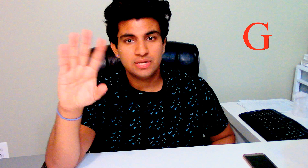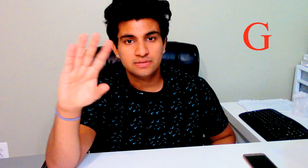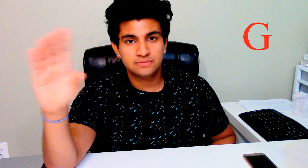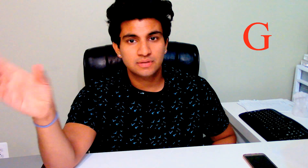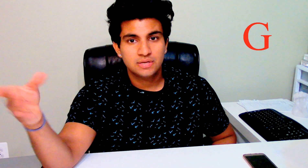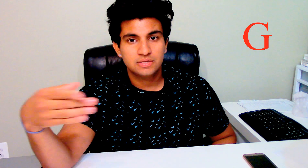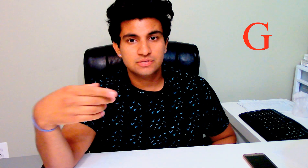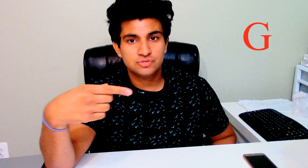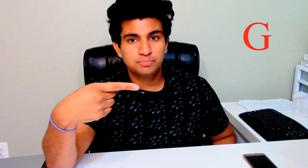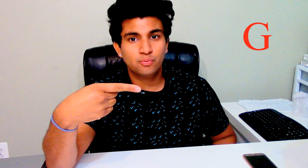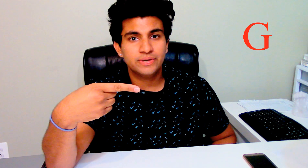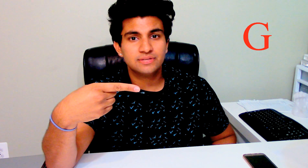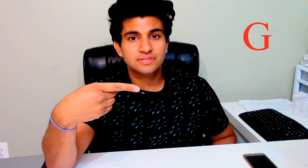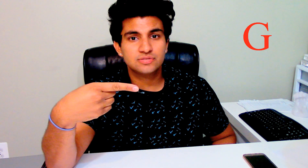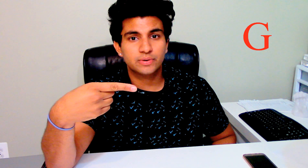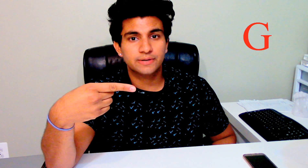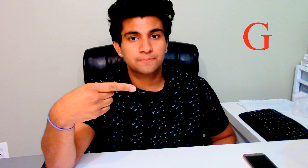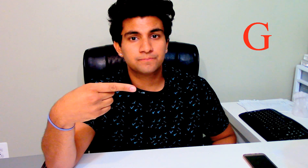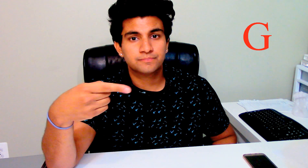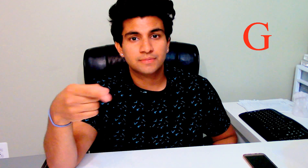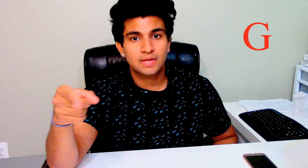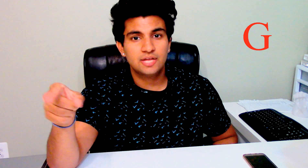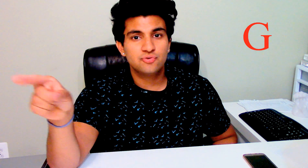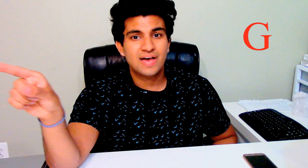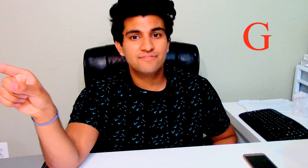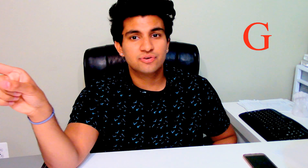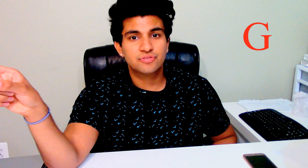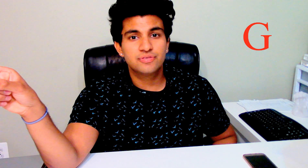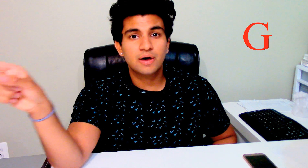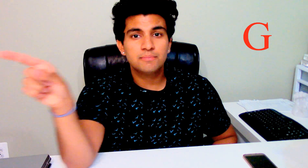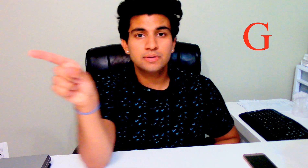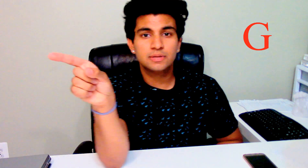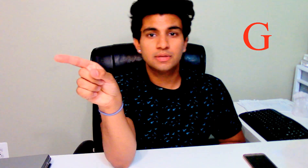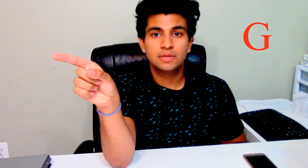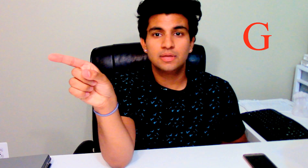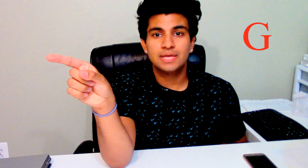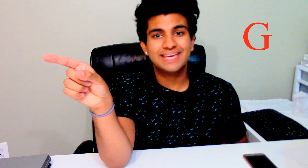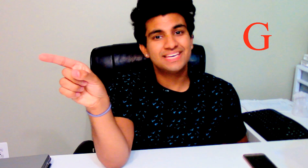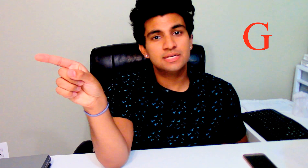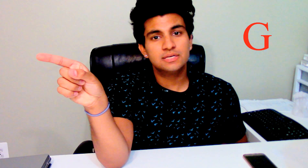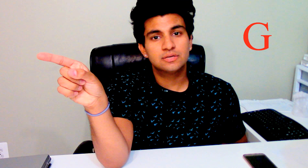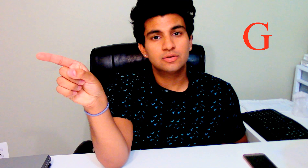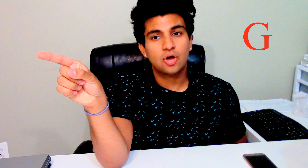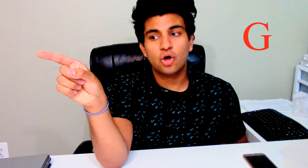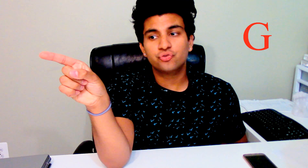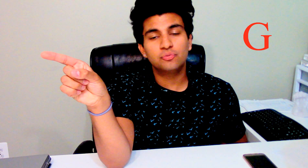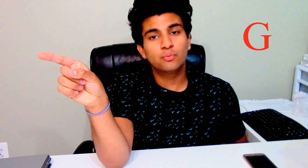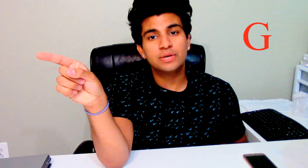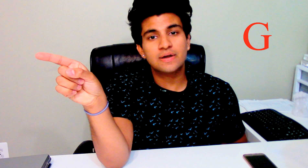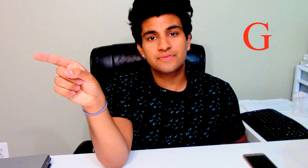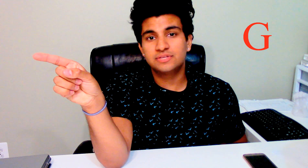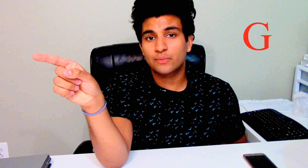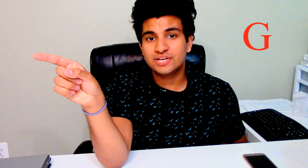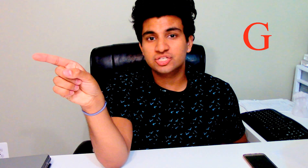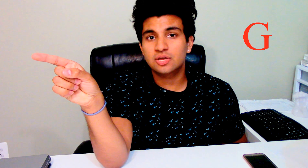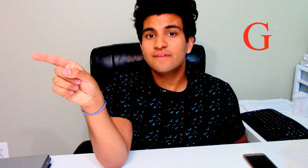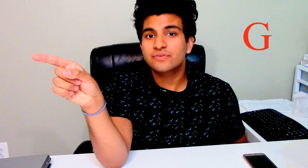is you point this way, and you have your thumb in, also pointing the direction of your